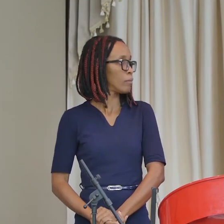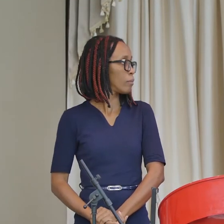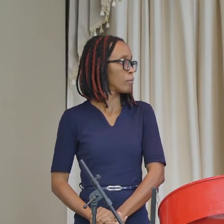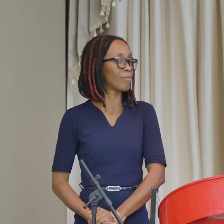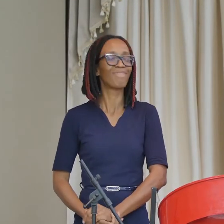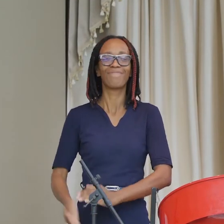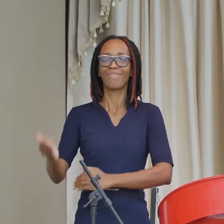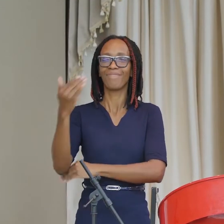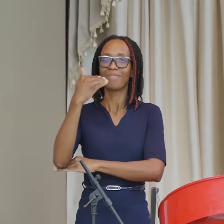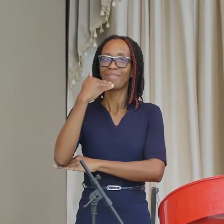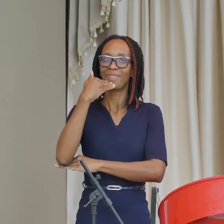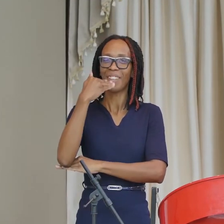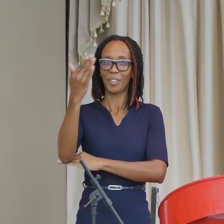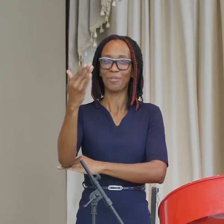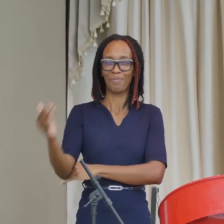Thank you.